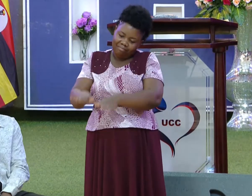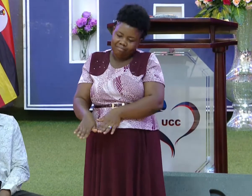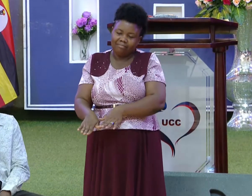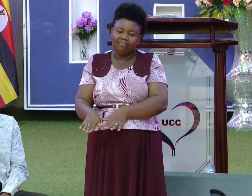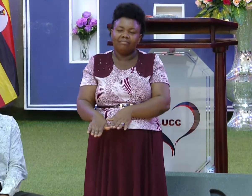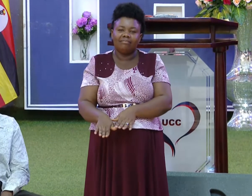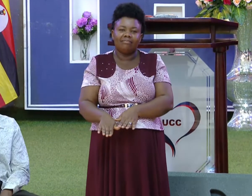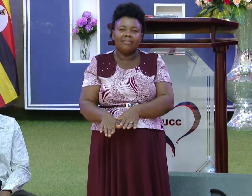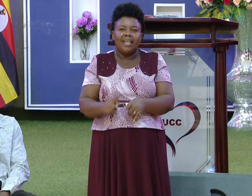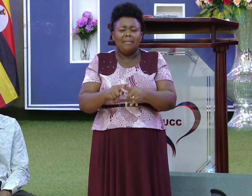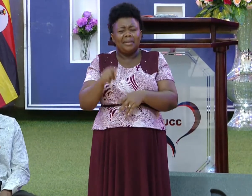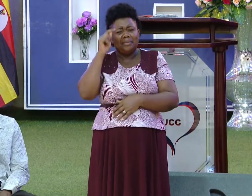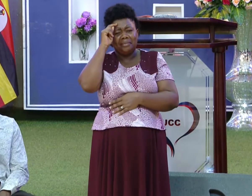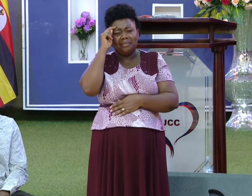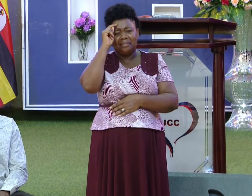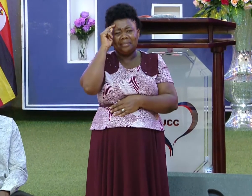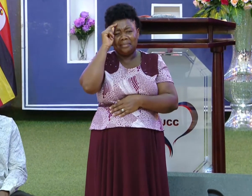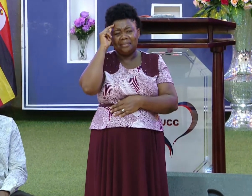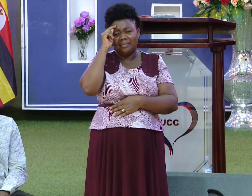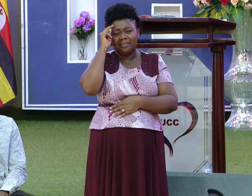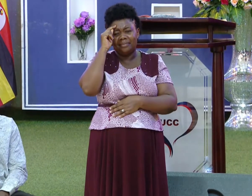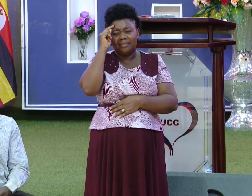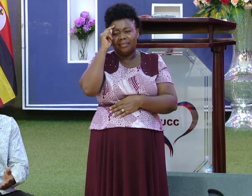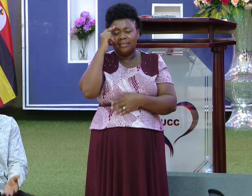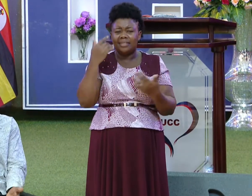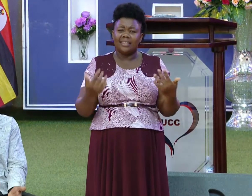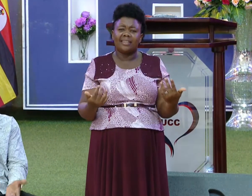down. But as I was thinking,